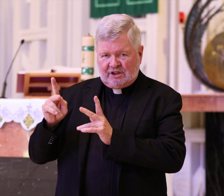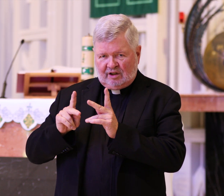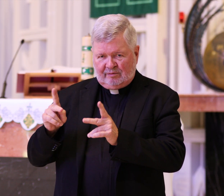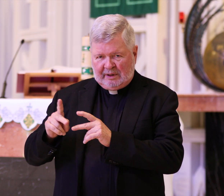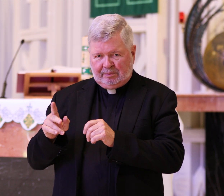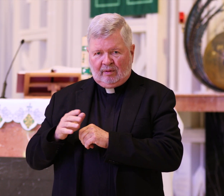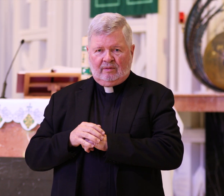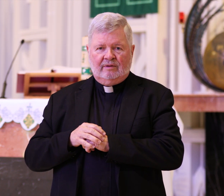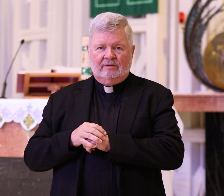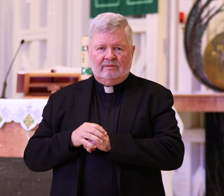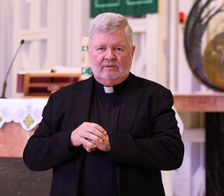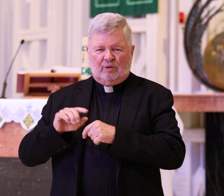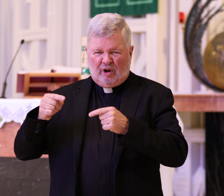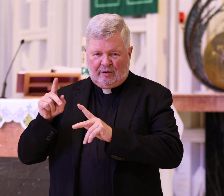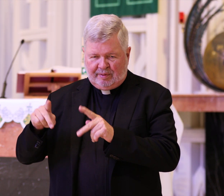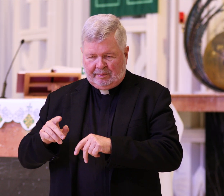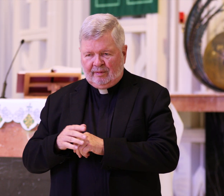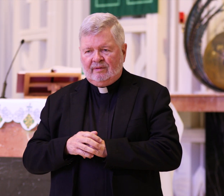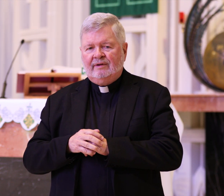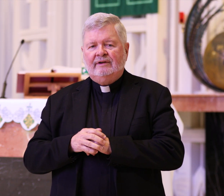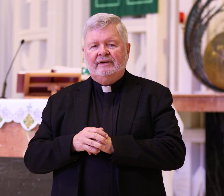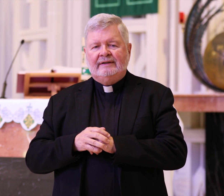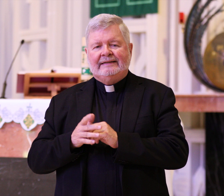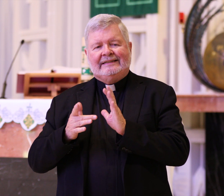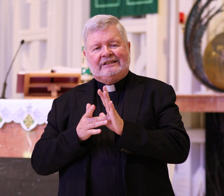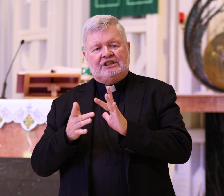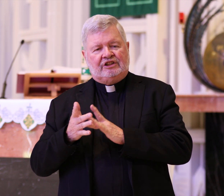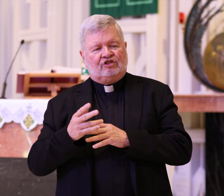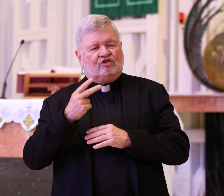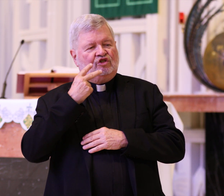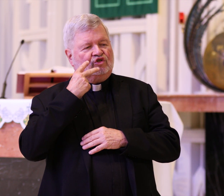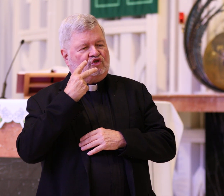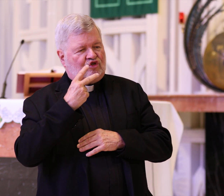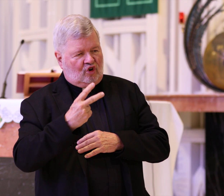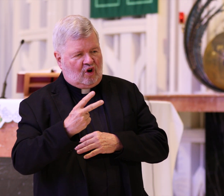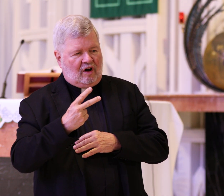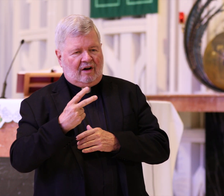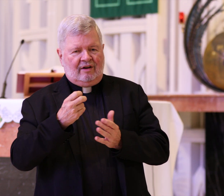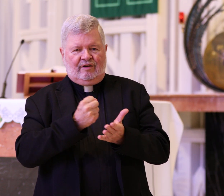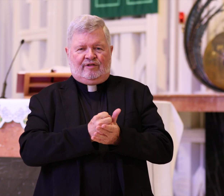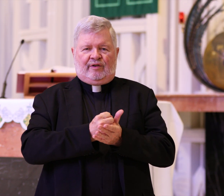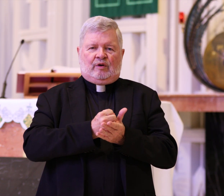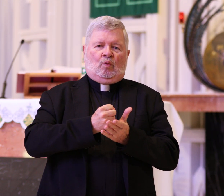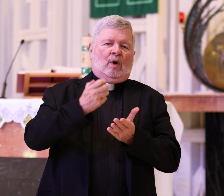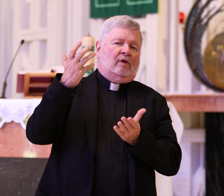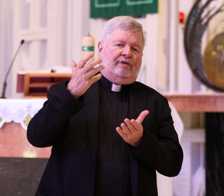of people, who would hurt people. Jesus saw very wealthy